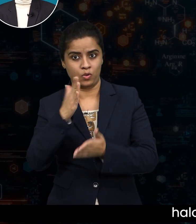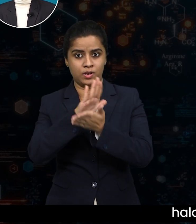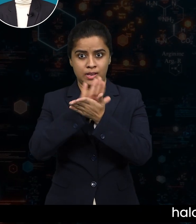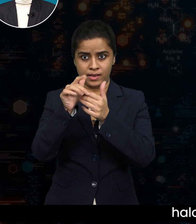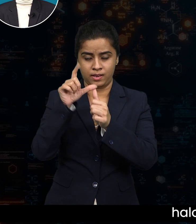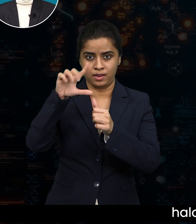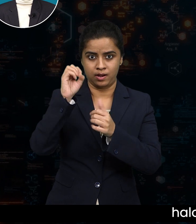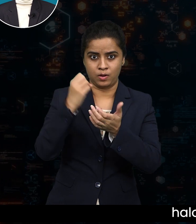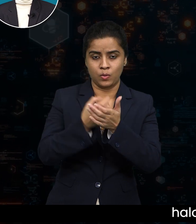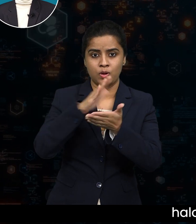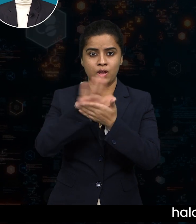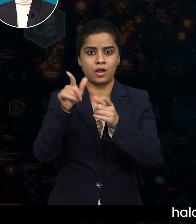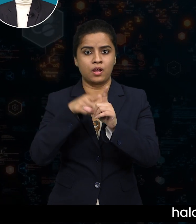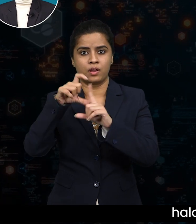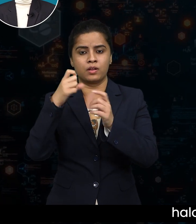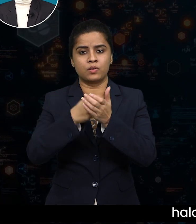halohydrocarbons.